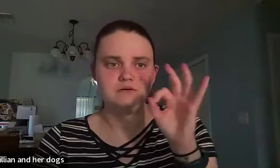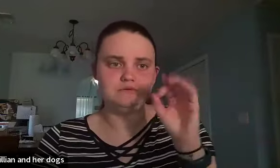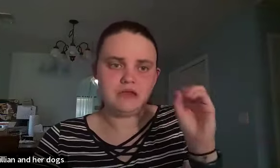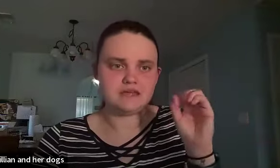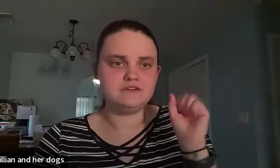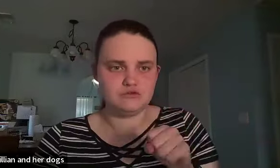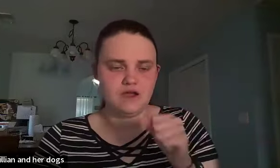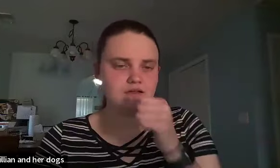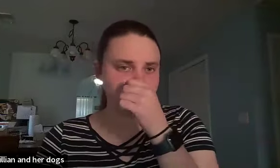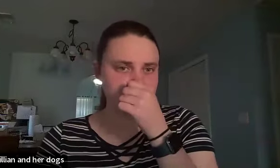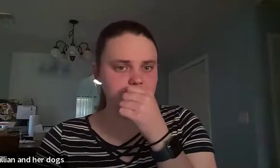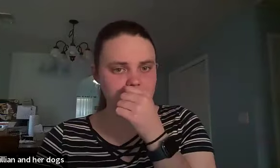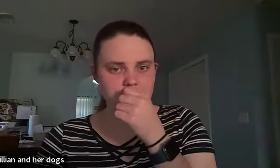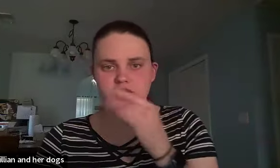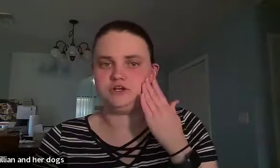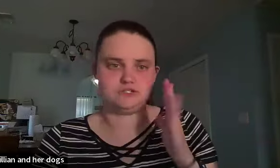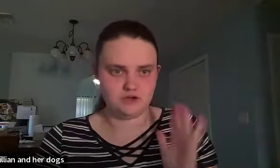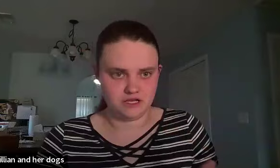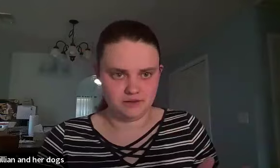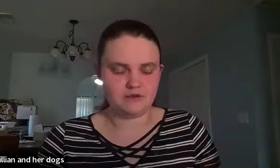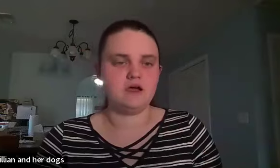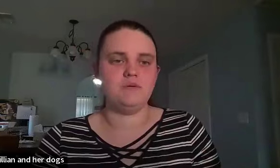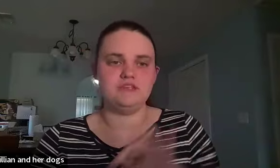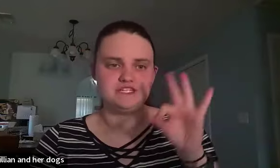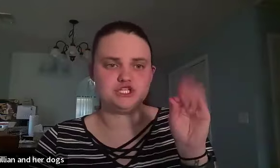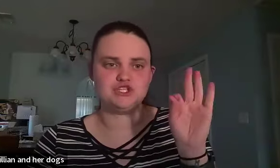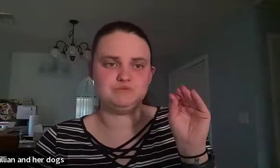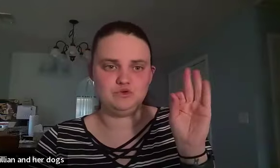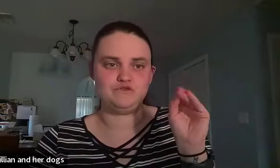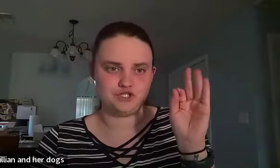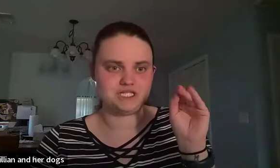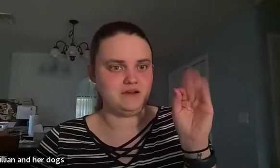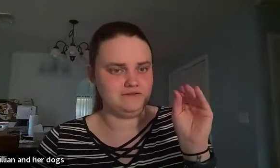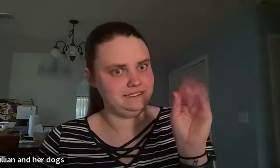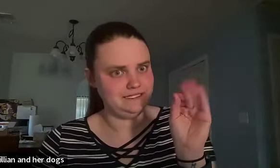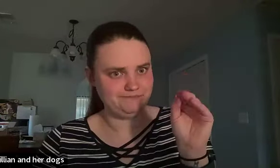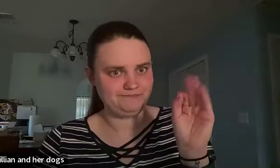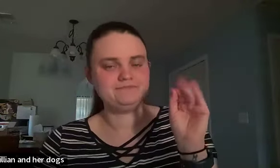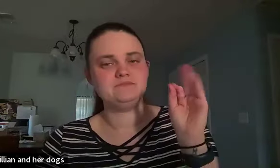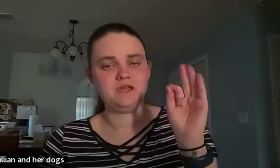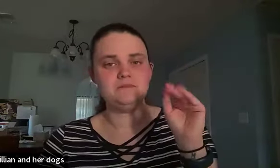0. You can do that. Like, it's not like they're not going to know what you're talking about. This is just the smoother version of 90.